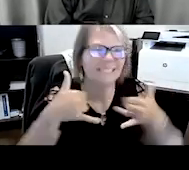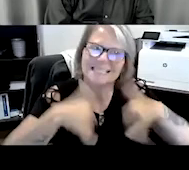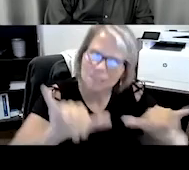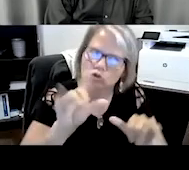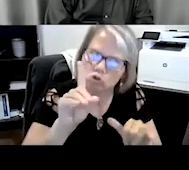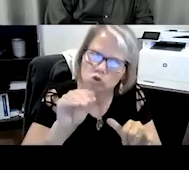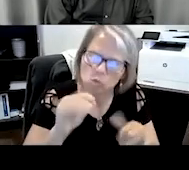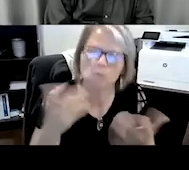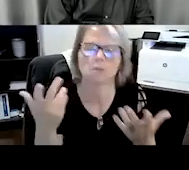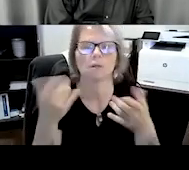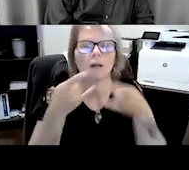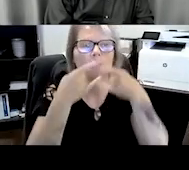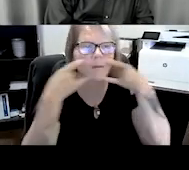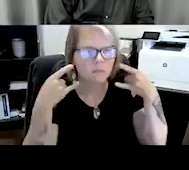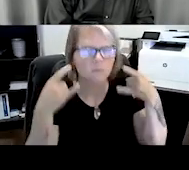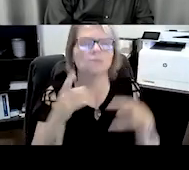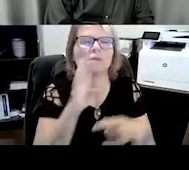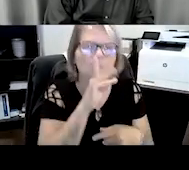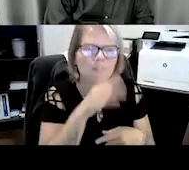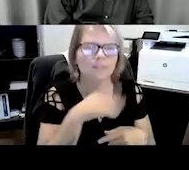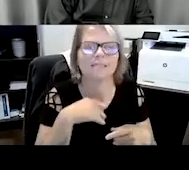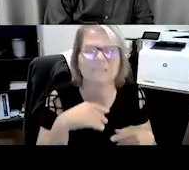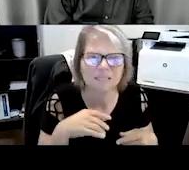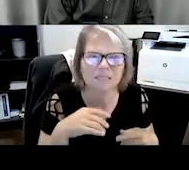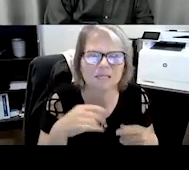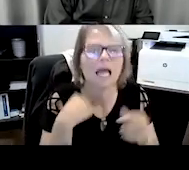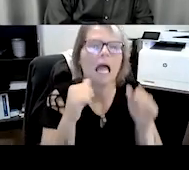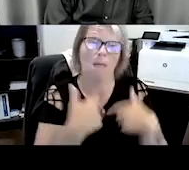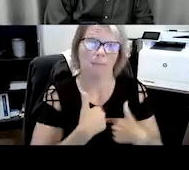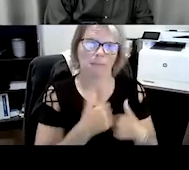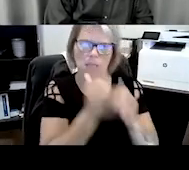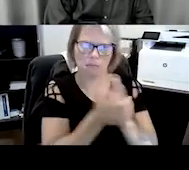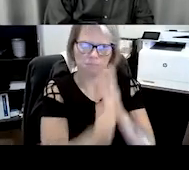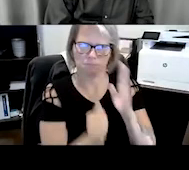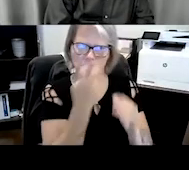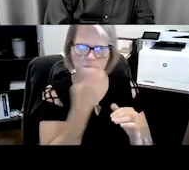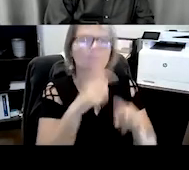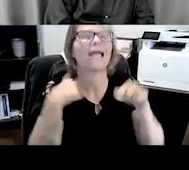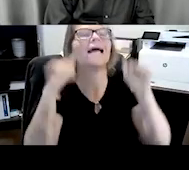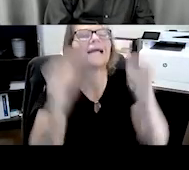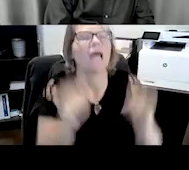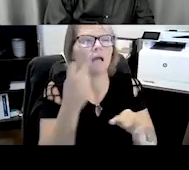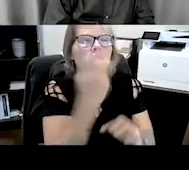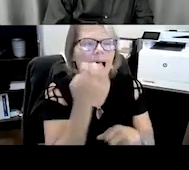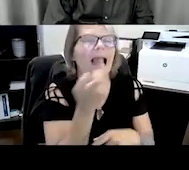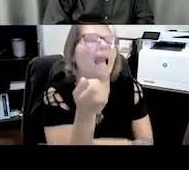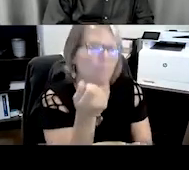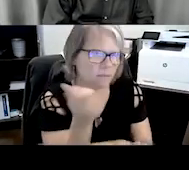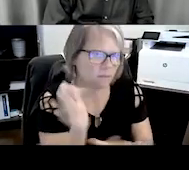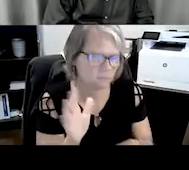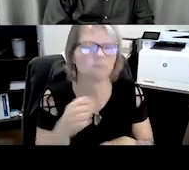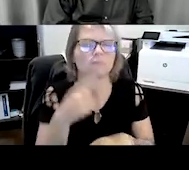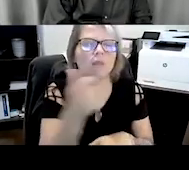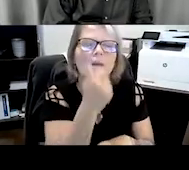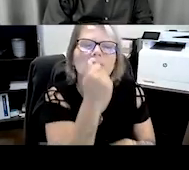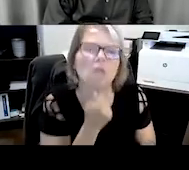there, masks. This still happens. People talk through their masks, and I'm not a terribly gifted